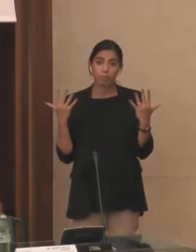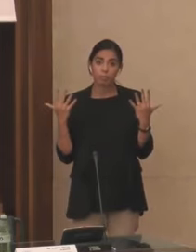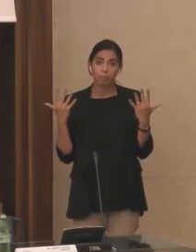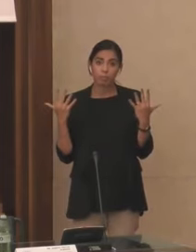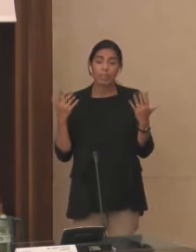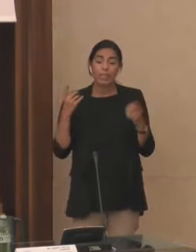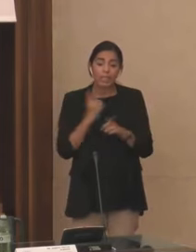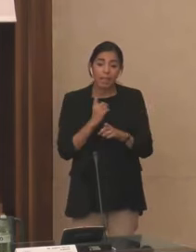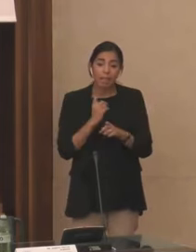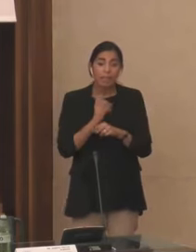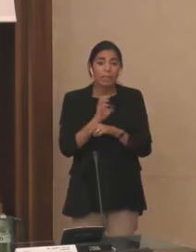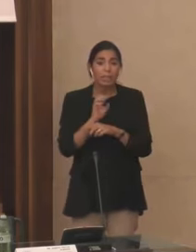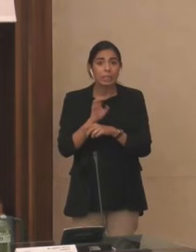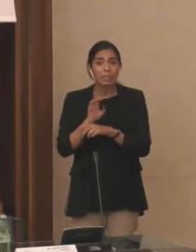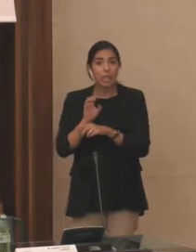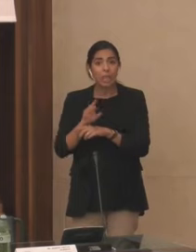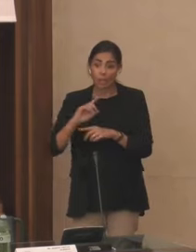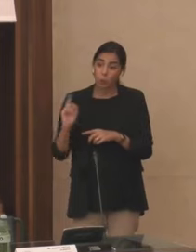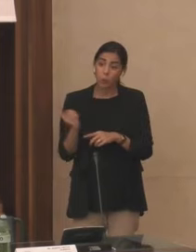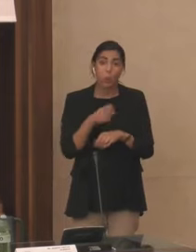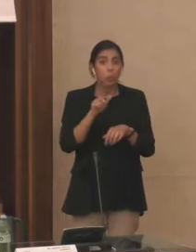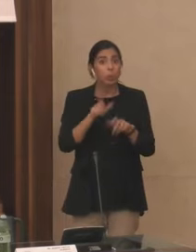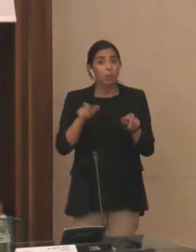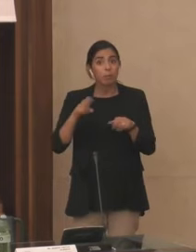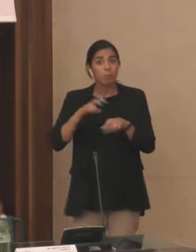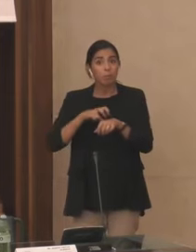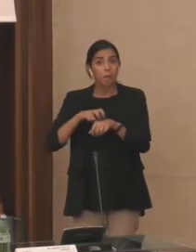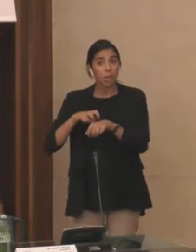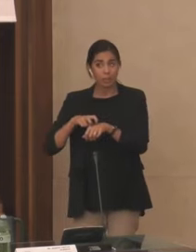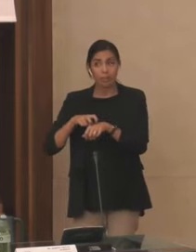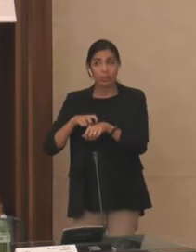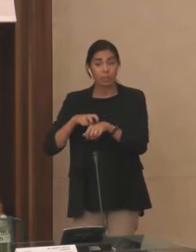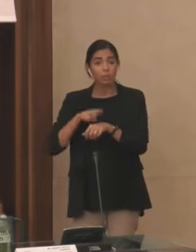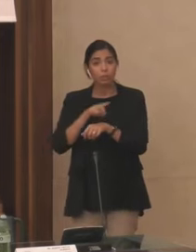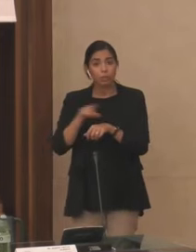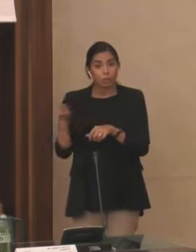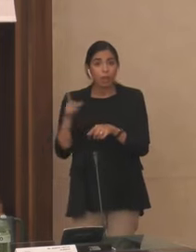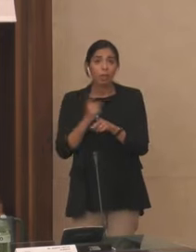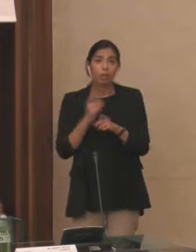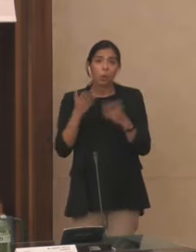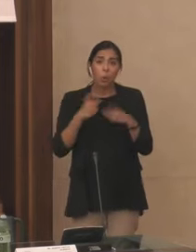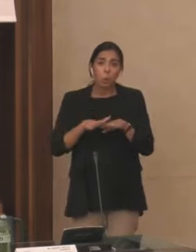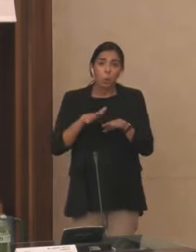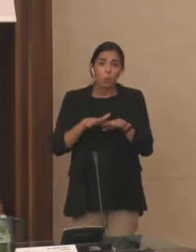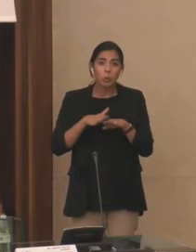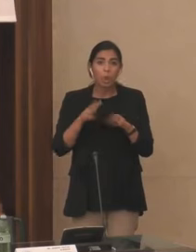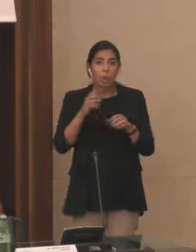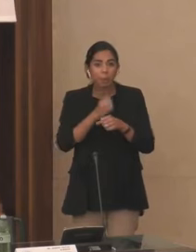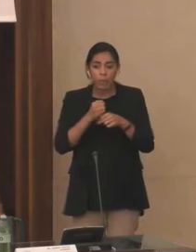it. If you don't know all the characteristics of the drug, you use the drug